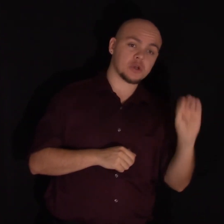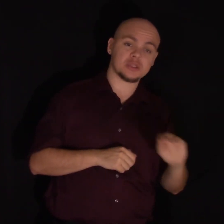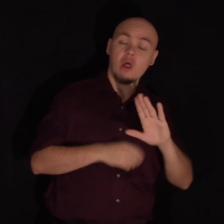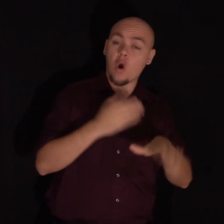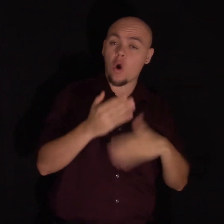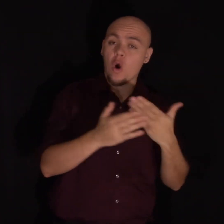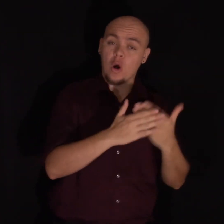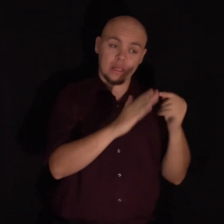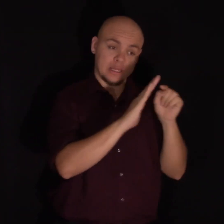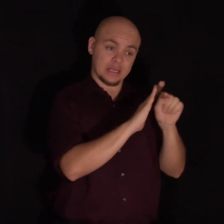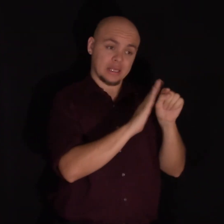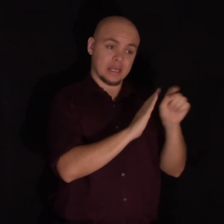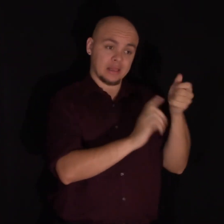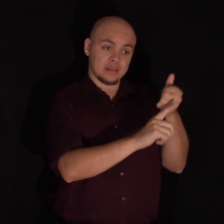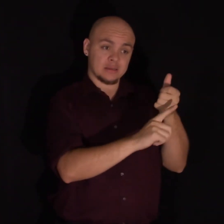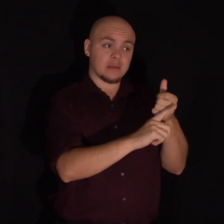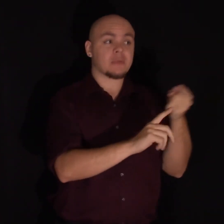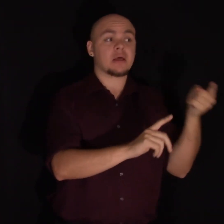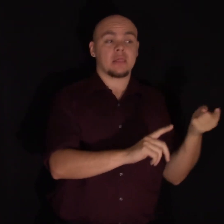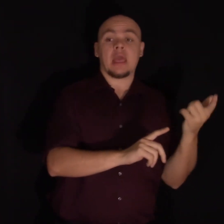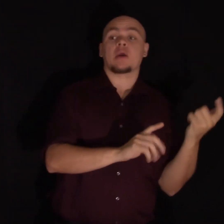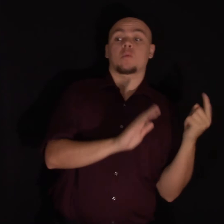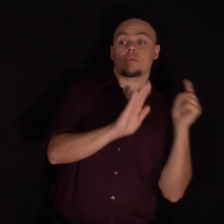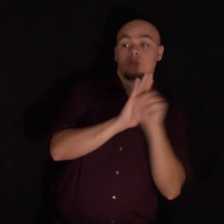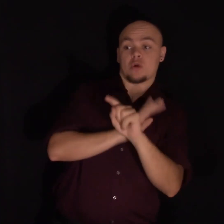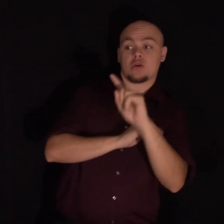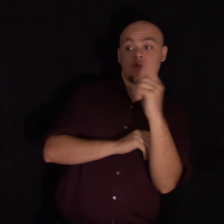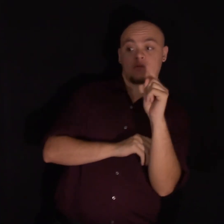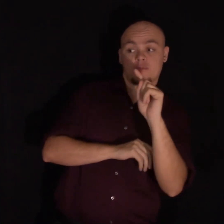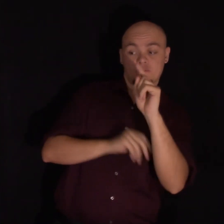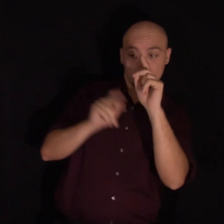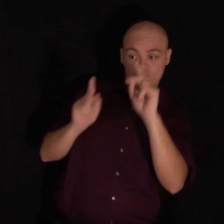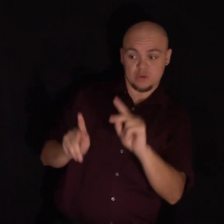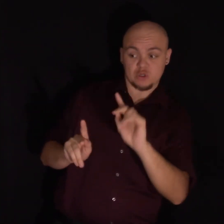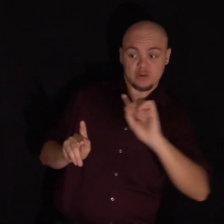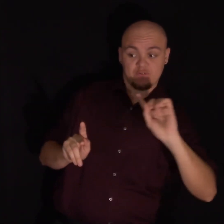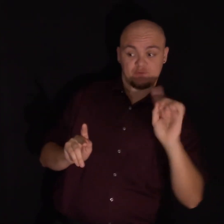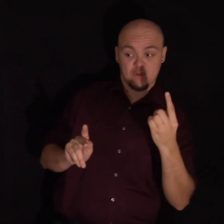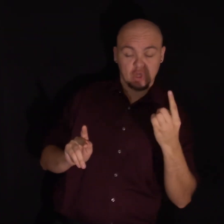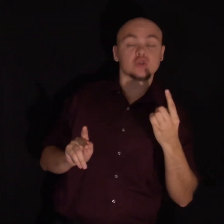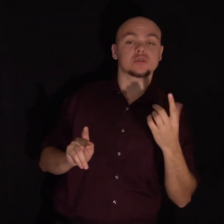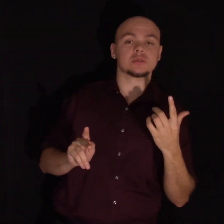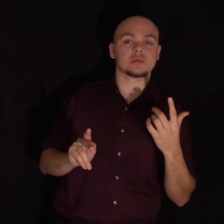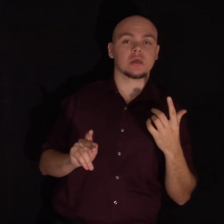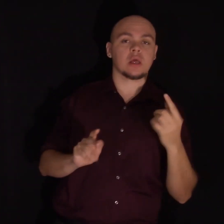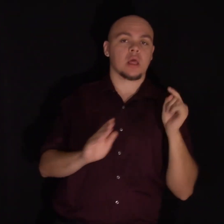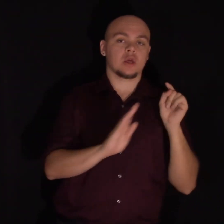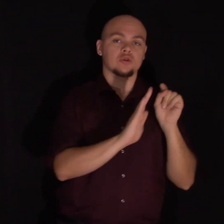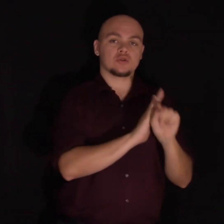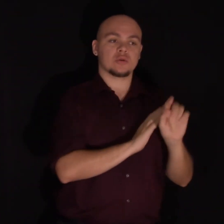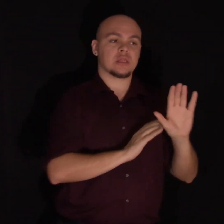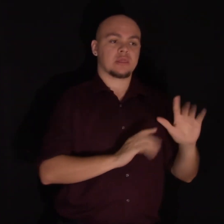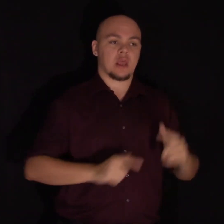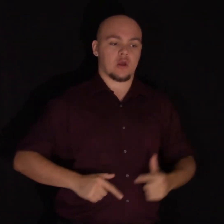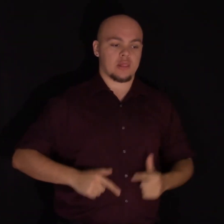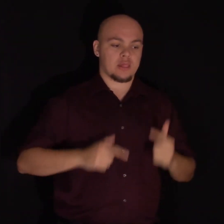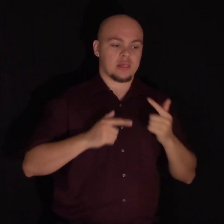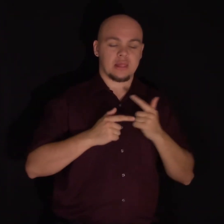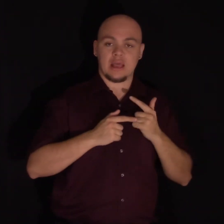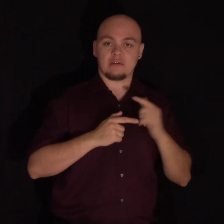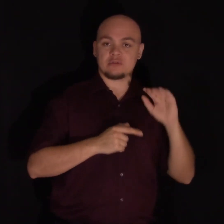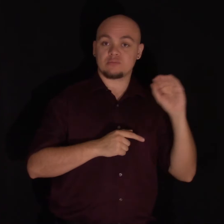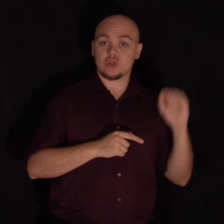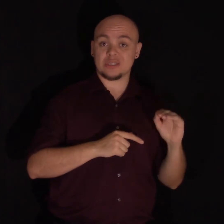suicides involves the murder of another person, when suicide rates rise, as they are rising for some